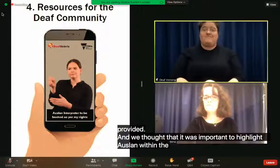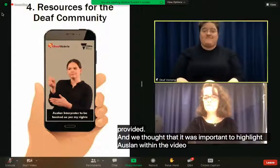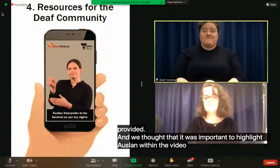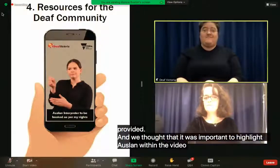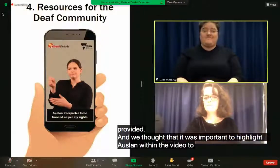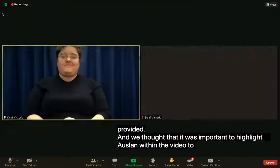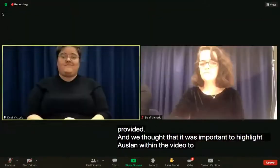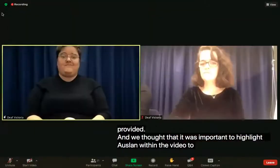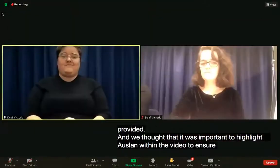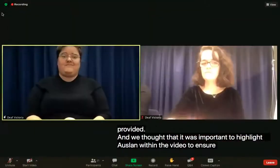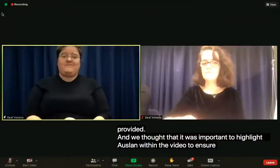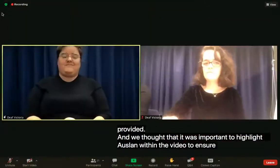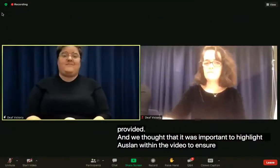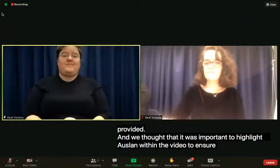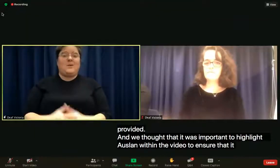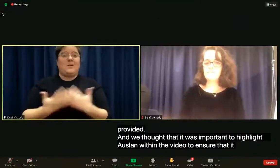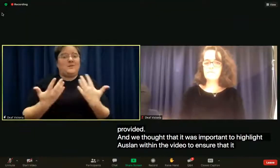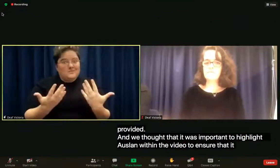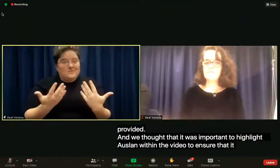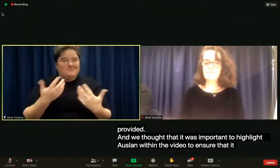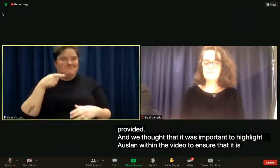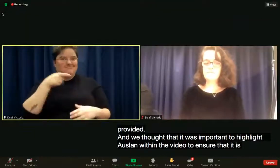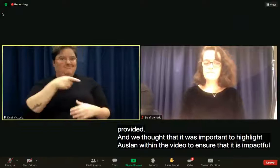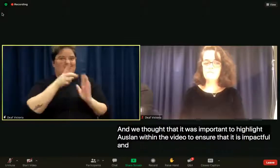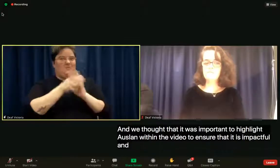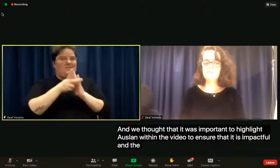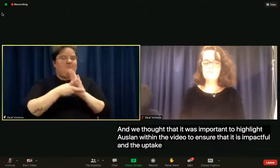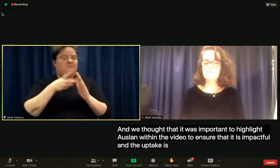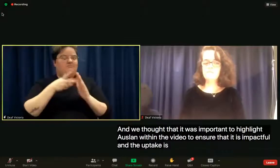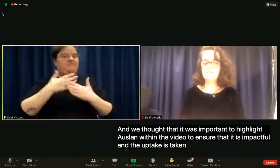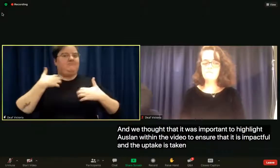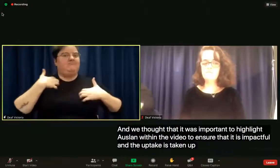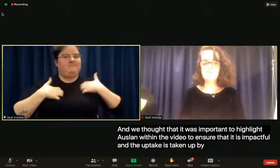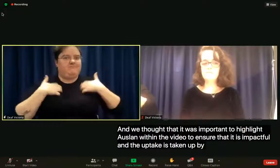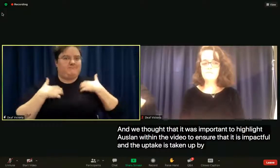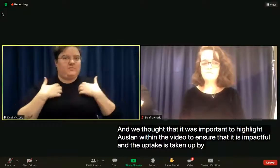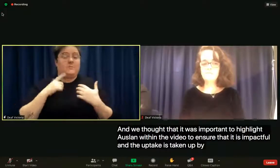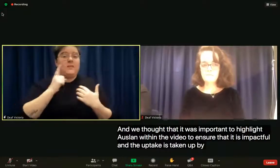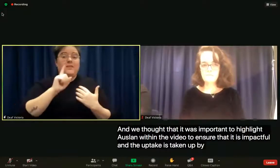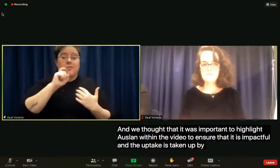the uptake is taken up by the healthcare professional. So we're really